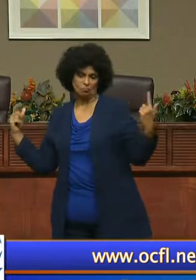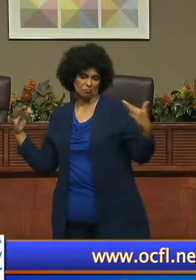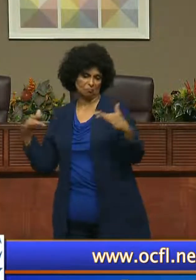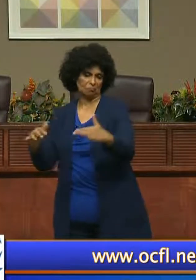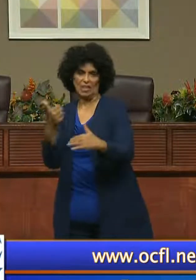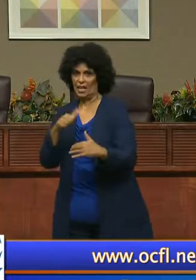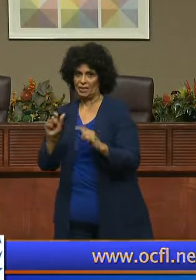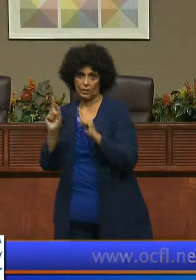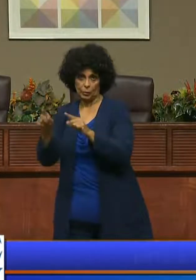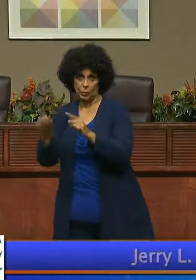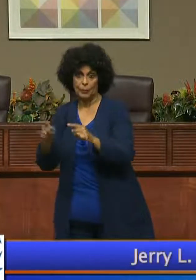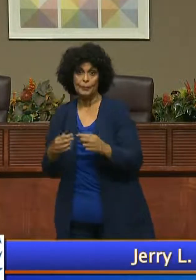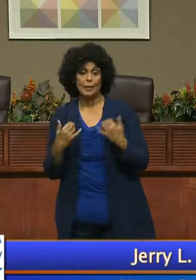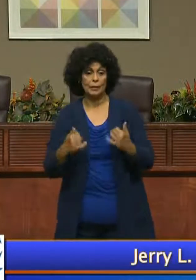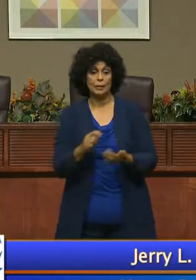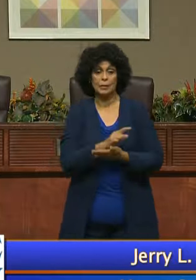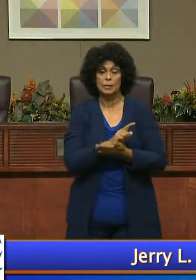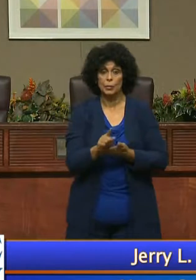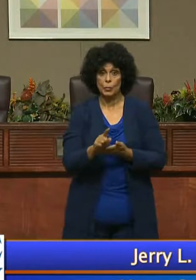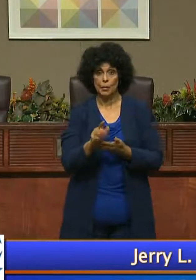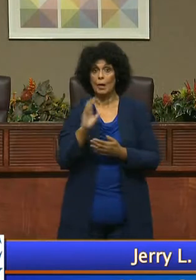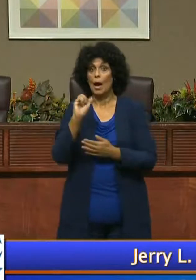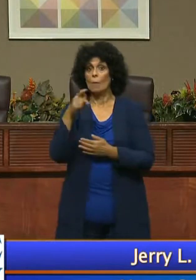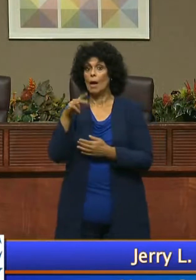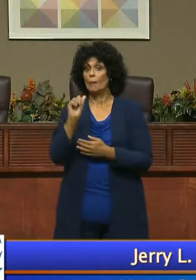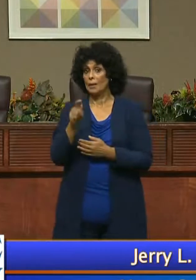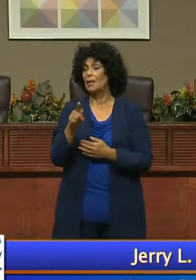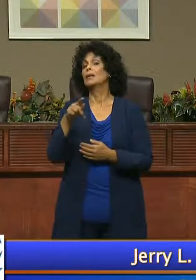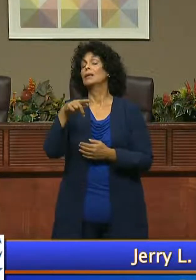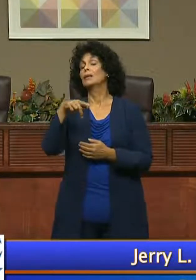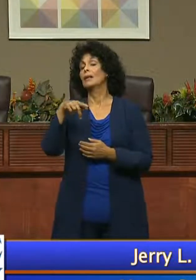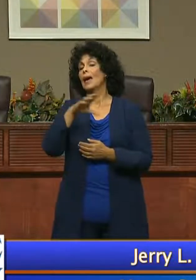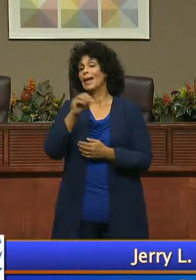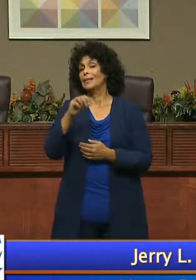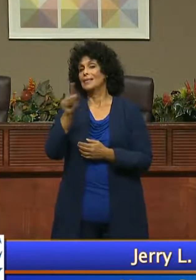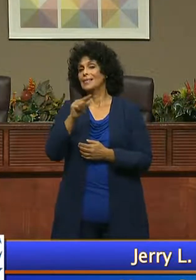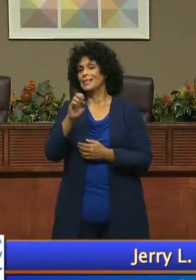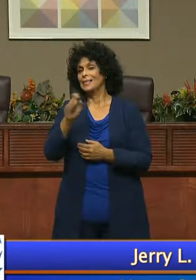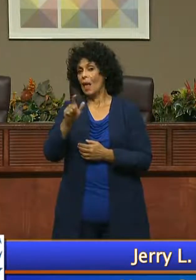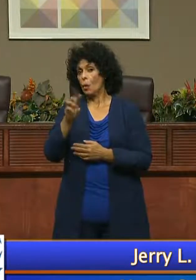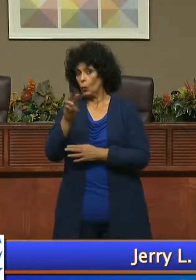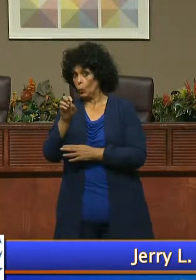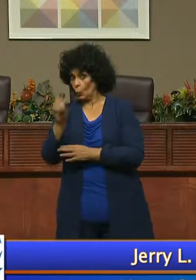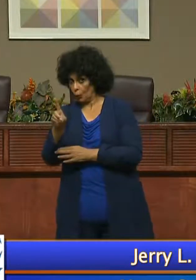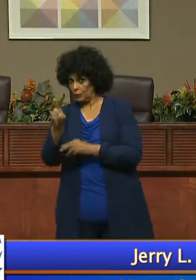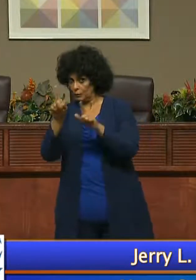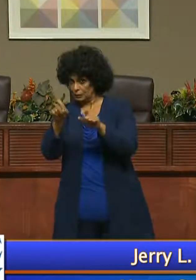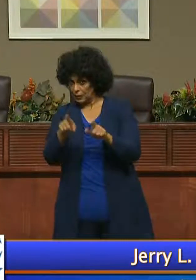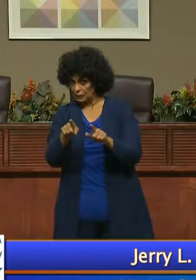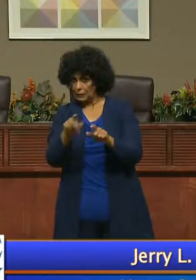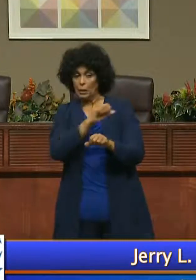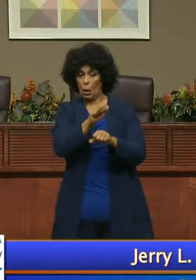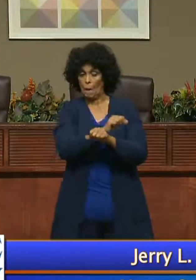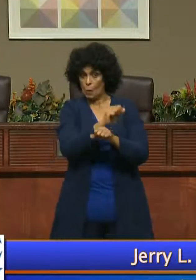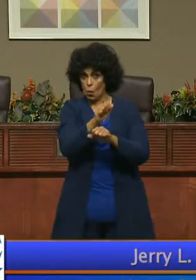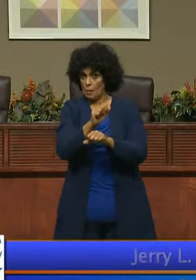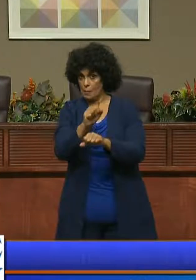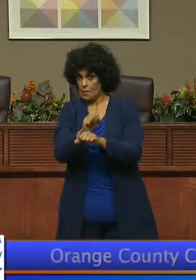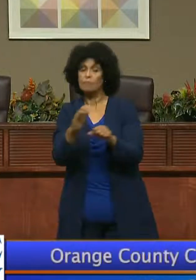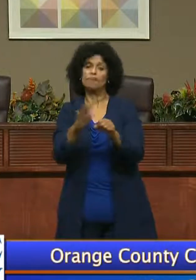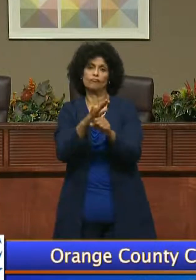of its appointments for this week at the Apopka and Zellwood areas, as well as the Legacy Middle